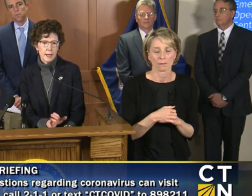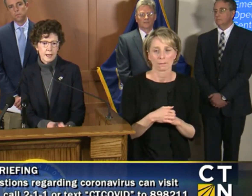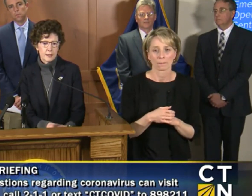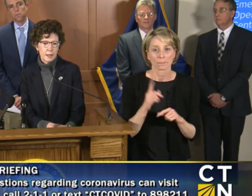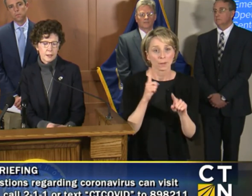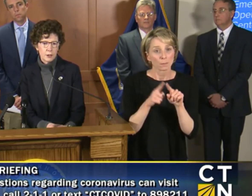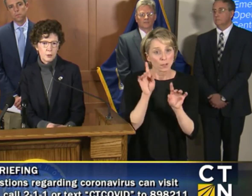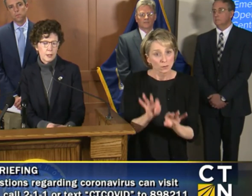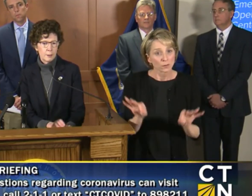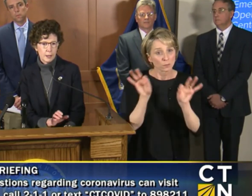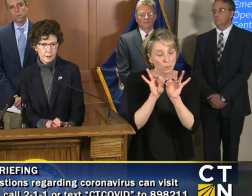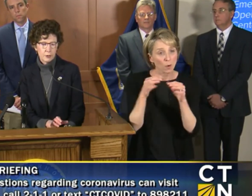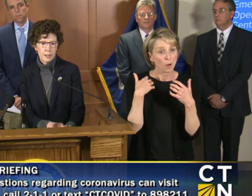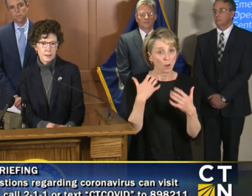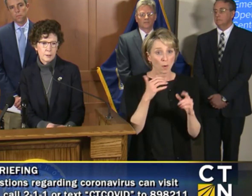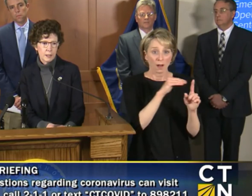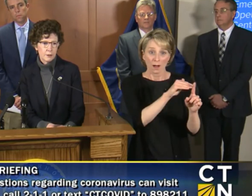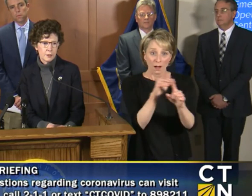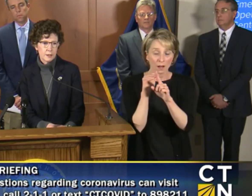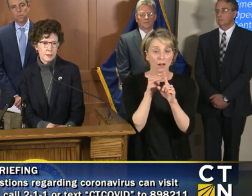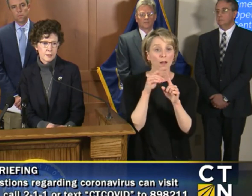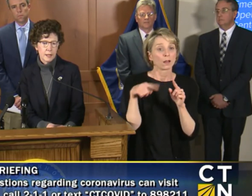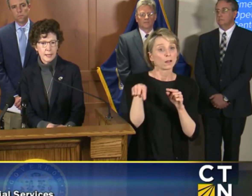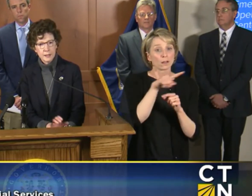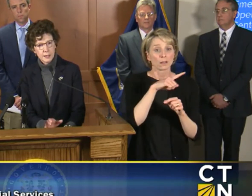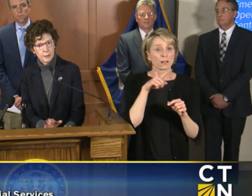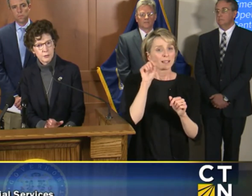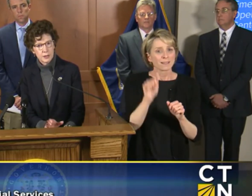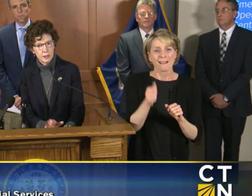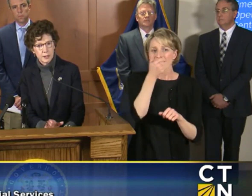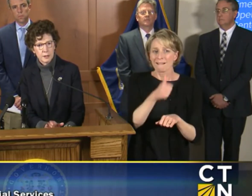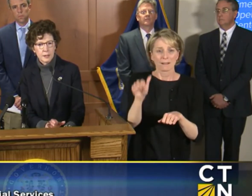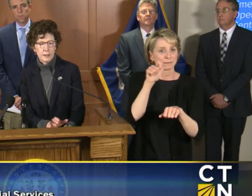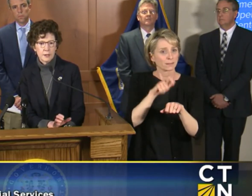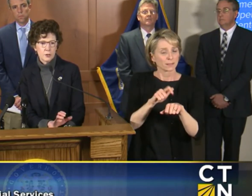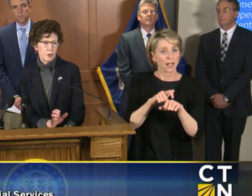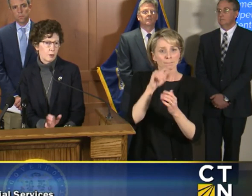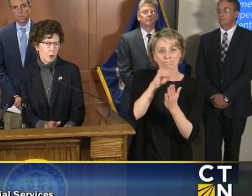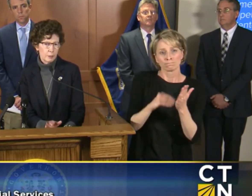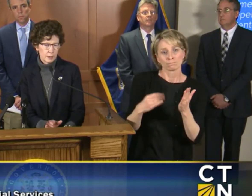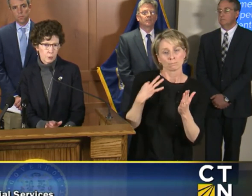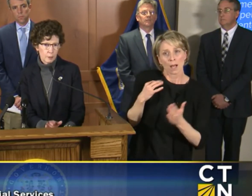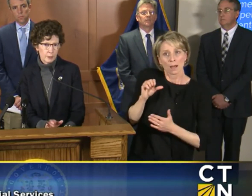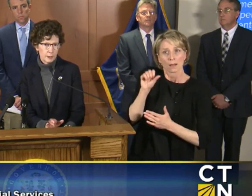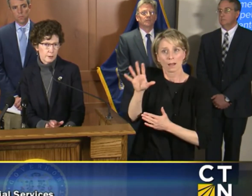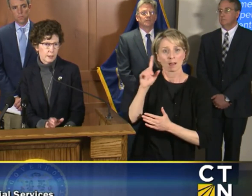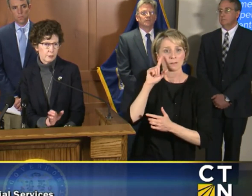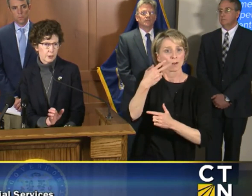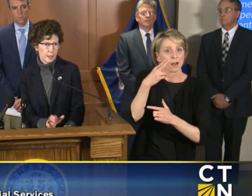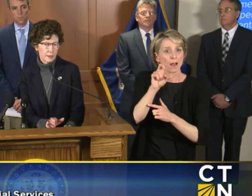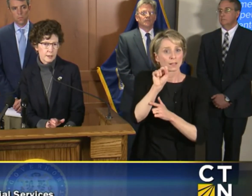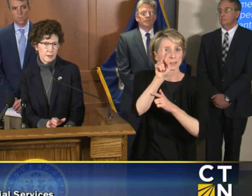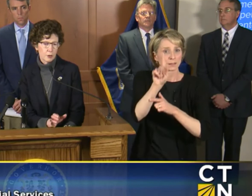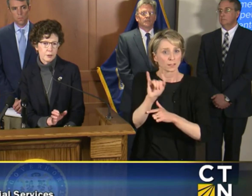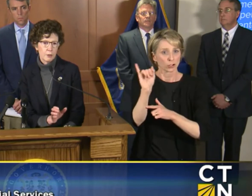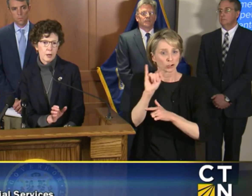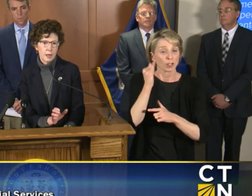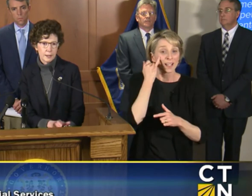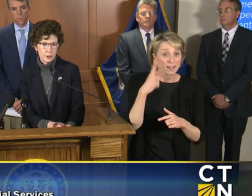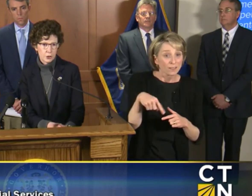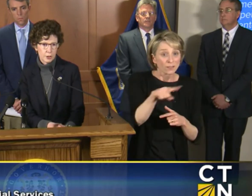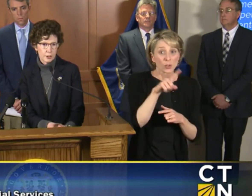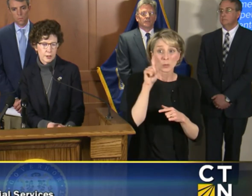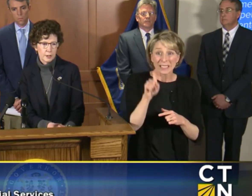public that you can apply for Husky benefits any time of the year. There is no open enrollment period for Husky, so if